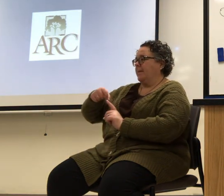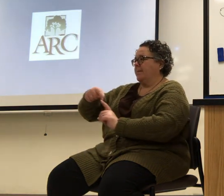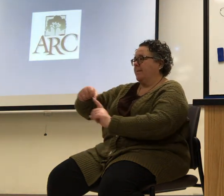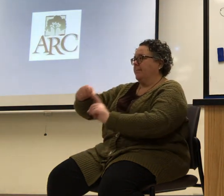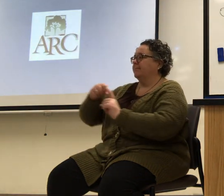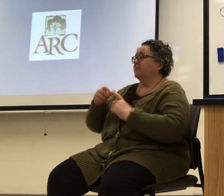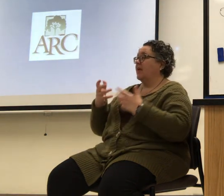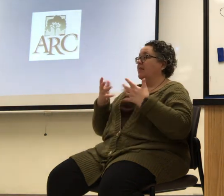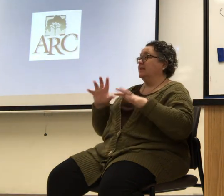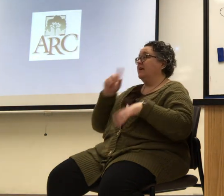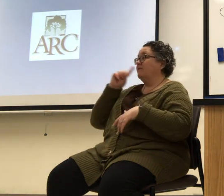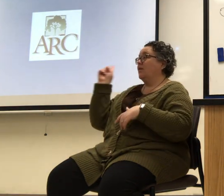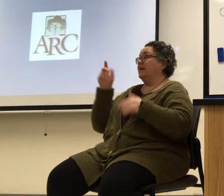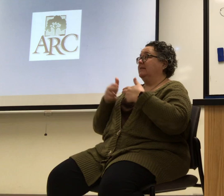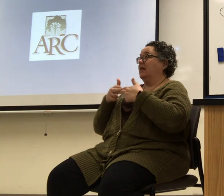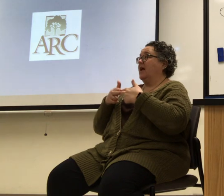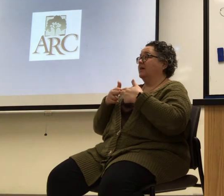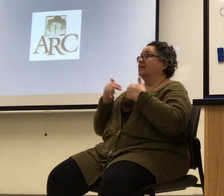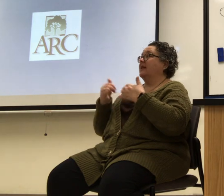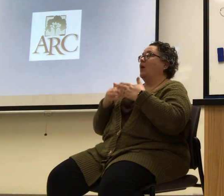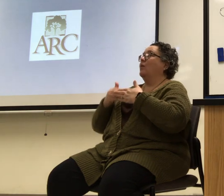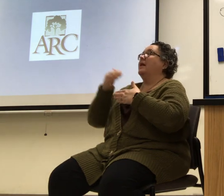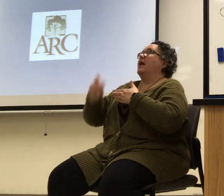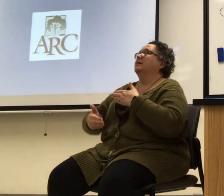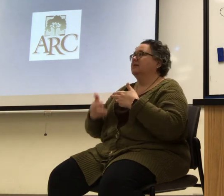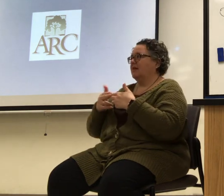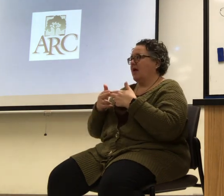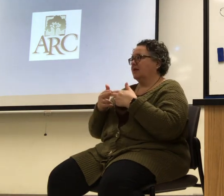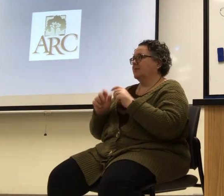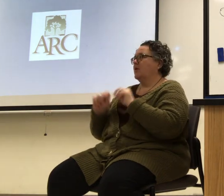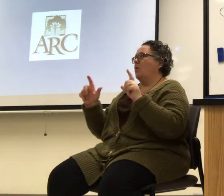That's it for these slides. I'm going to open up the next slides.